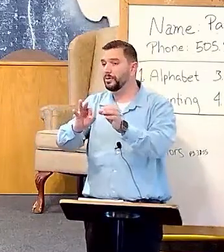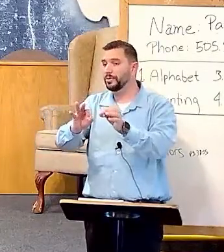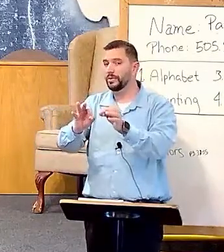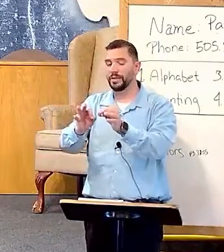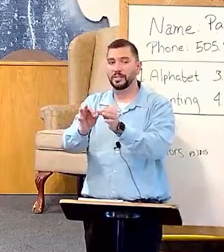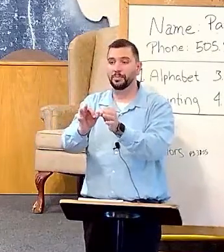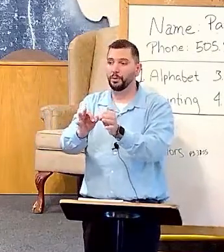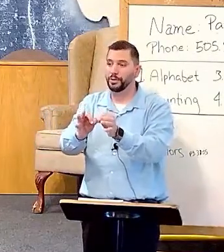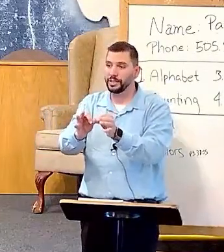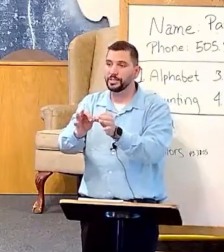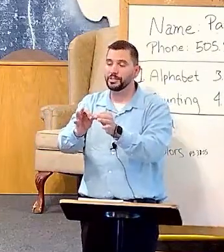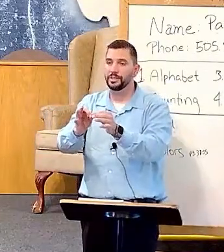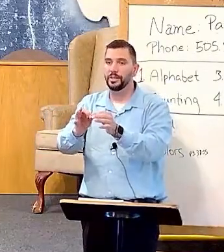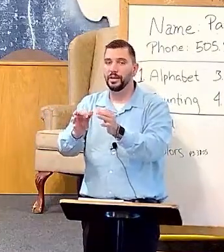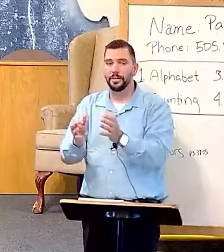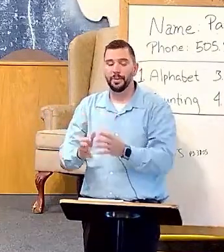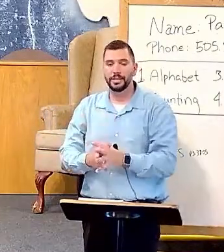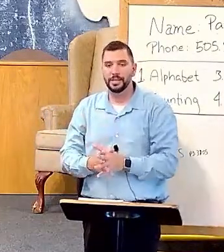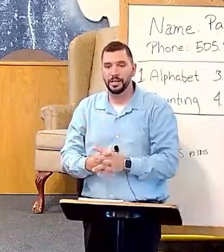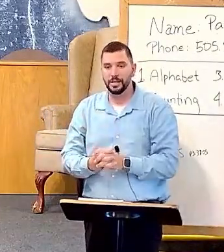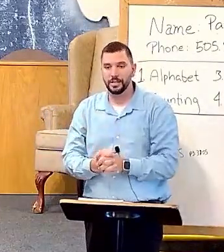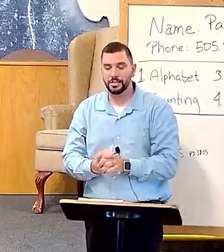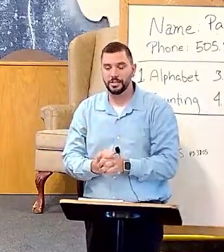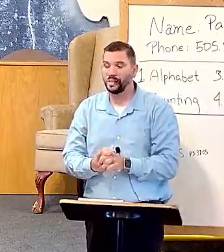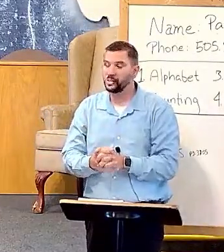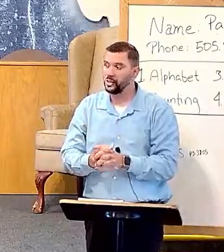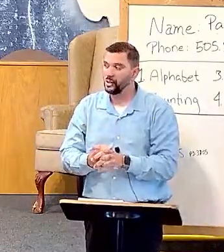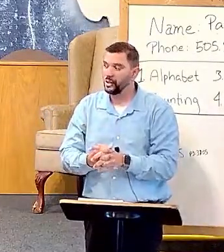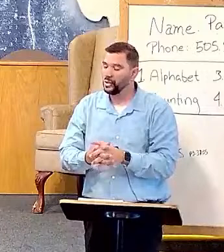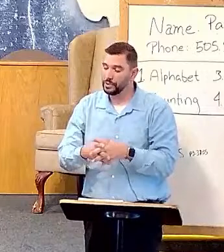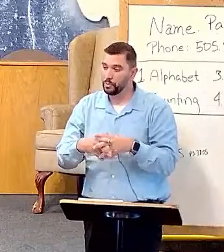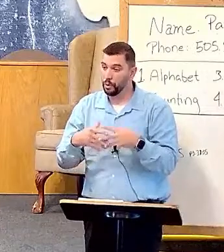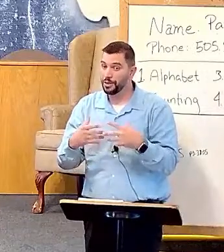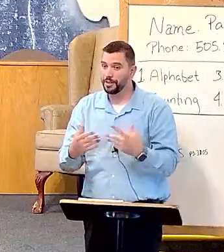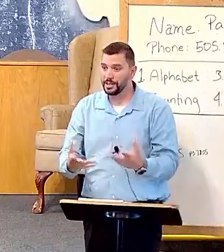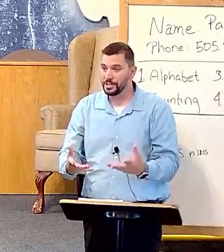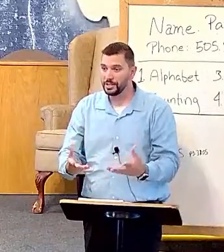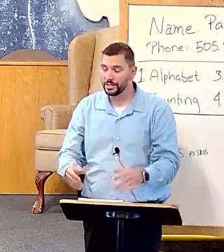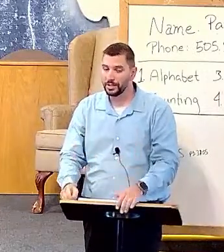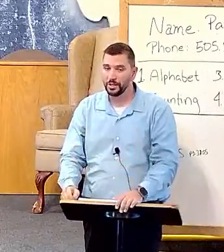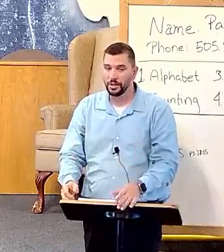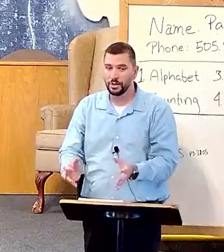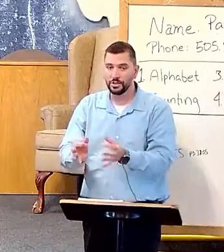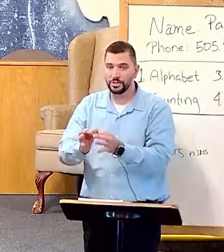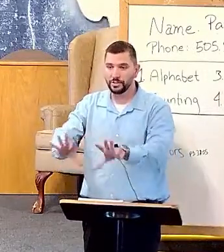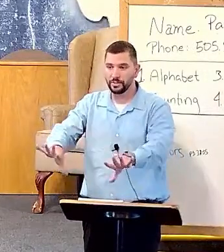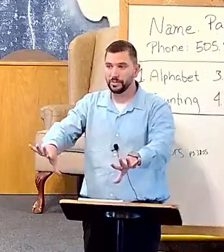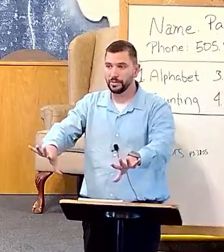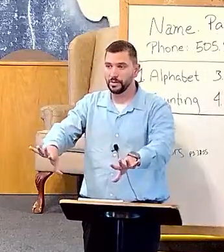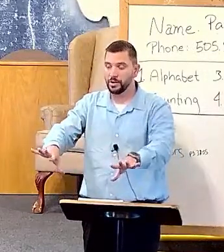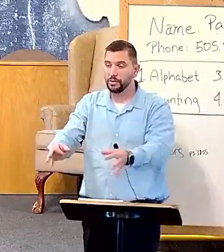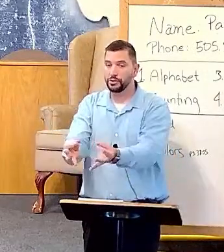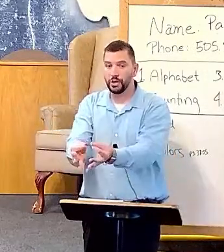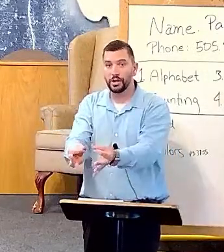that's important, but something that's worthless, you start the